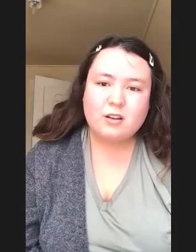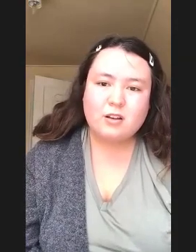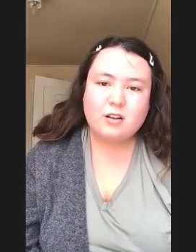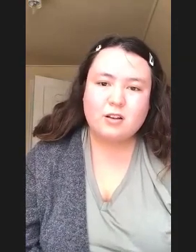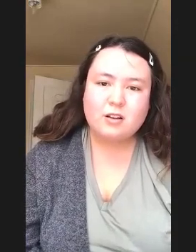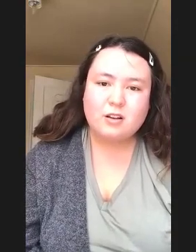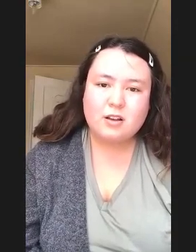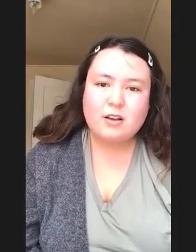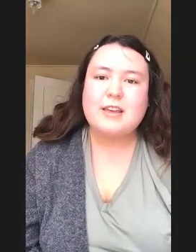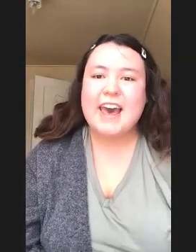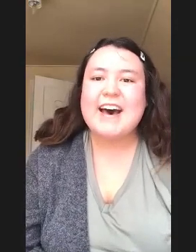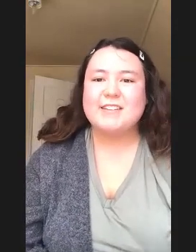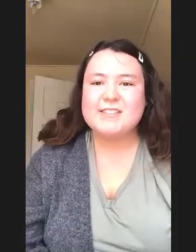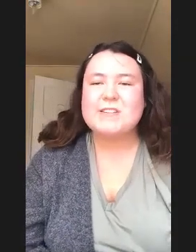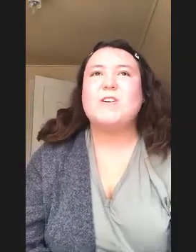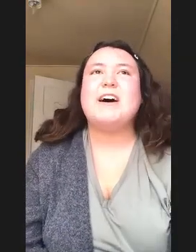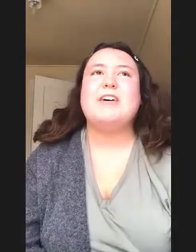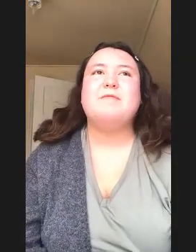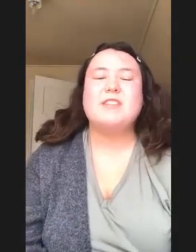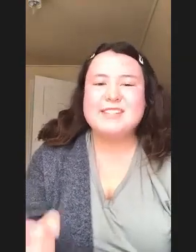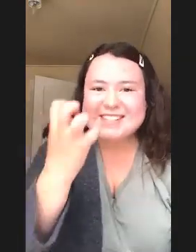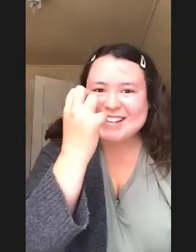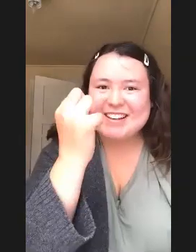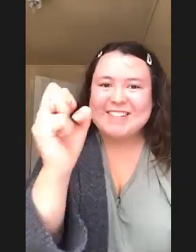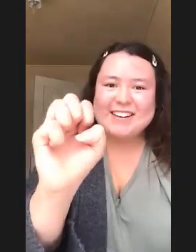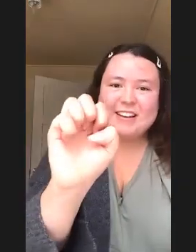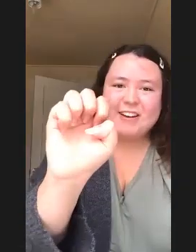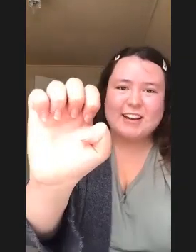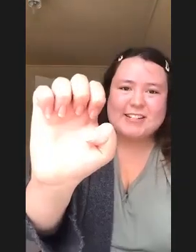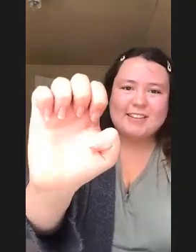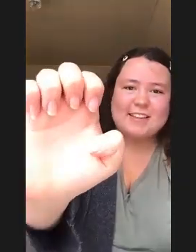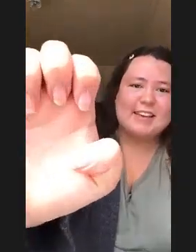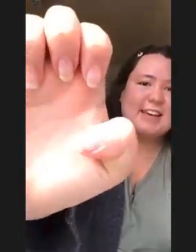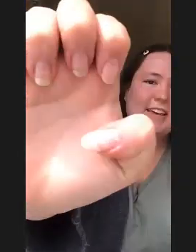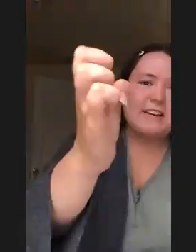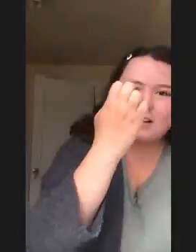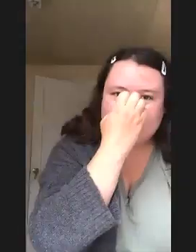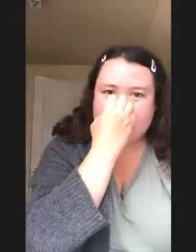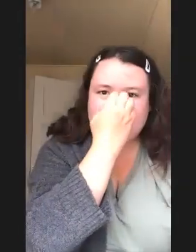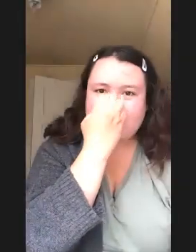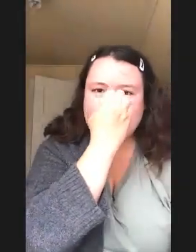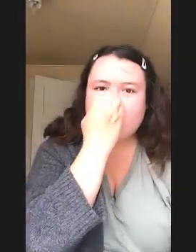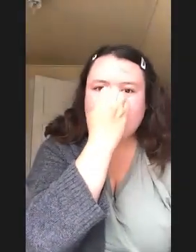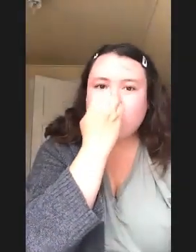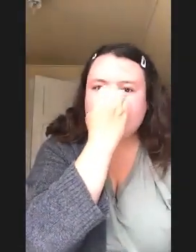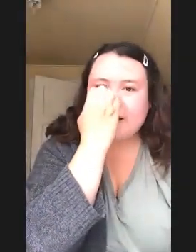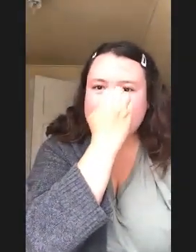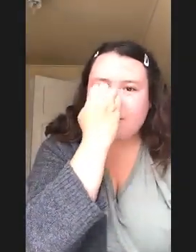that? yeah. So this is Inuit. You kind of take the E and then rub it against your